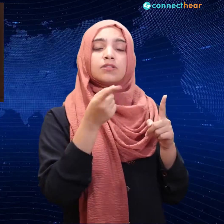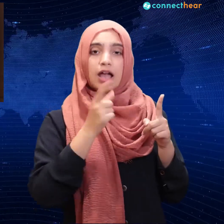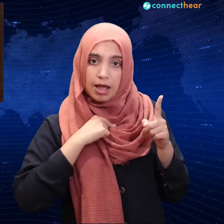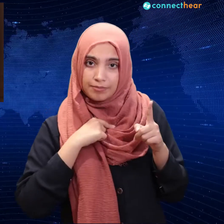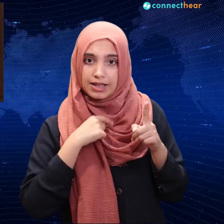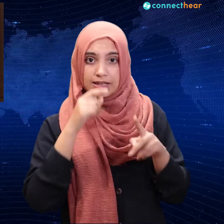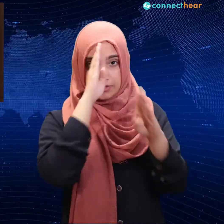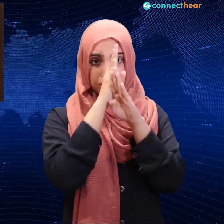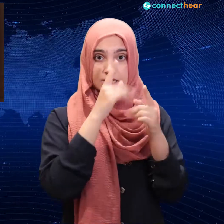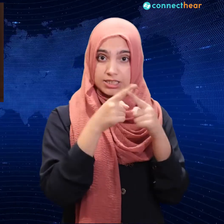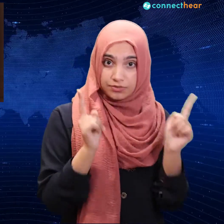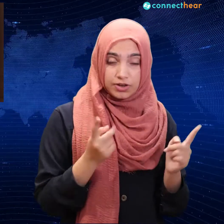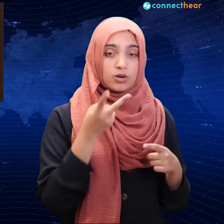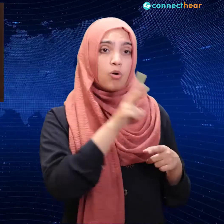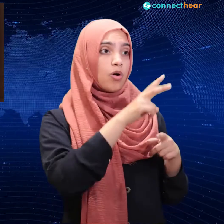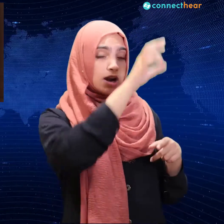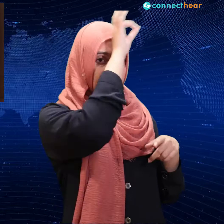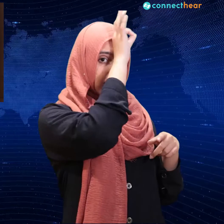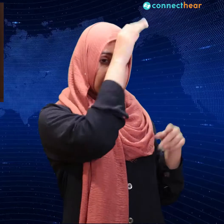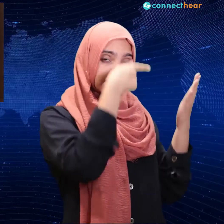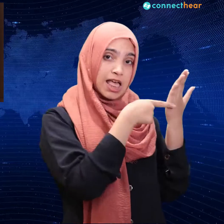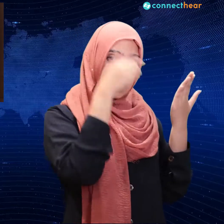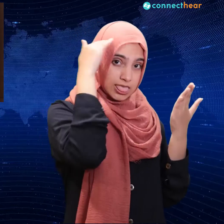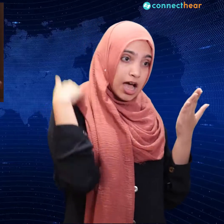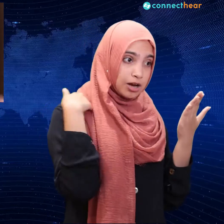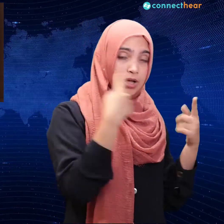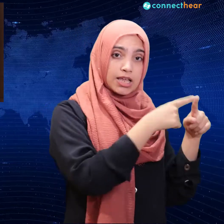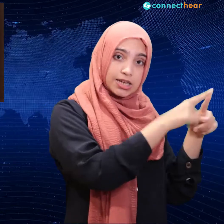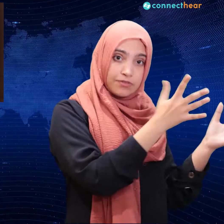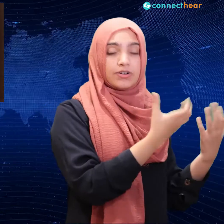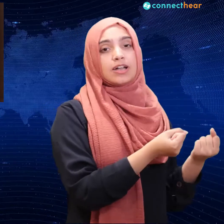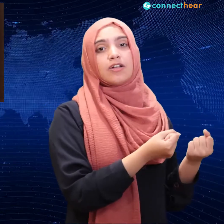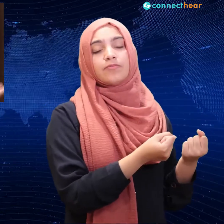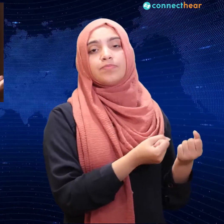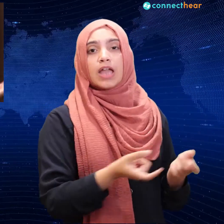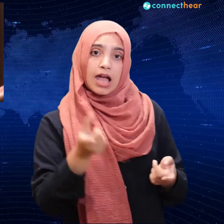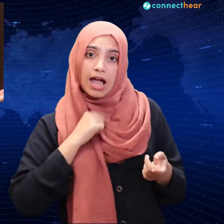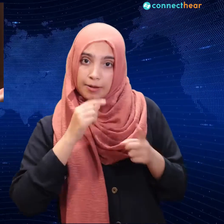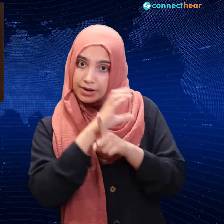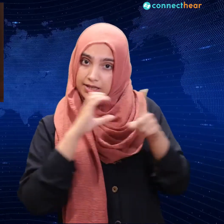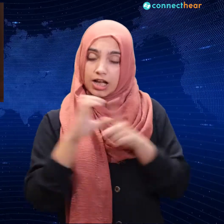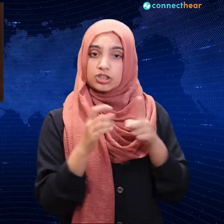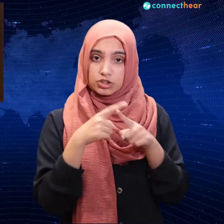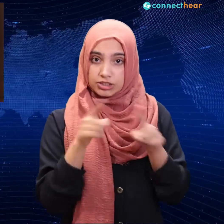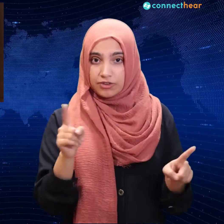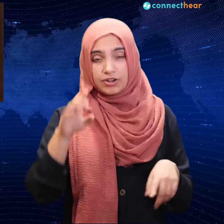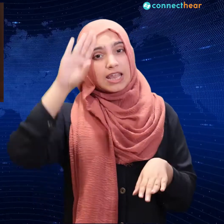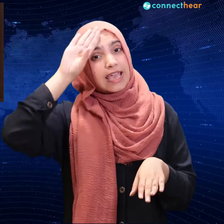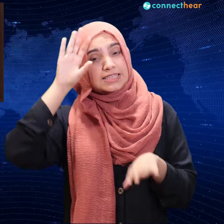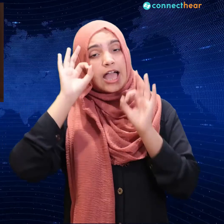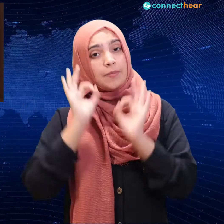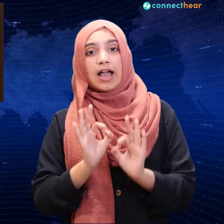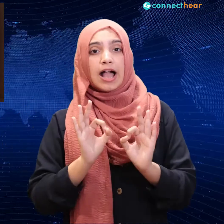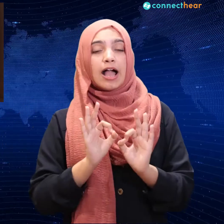Pakistan. We follow what we consider our Sharia. We are following our line. So let the